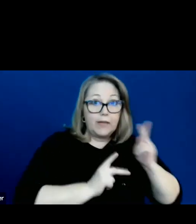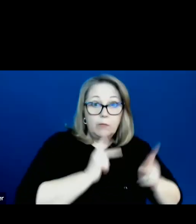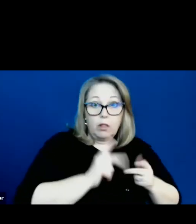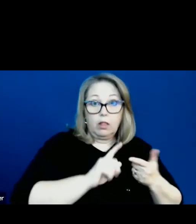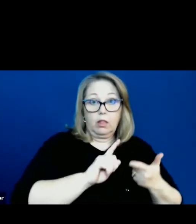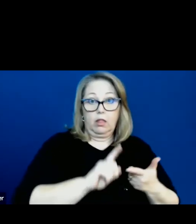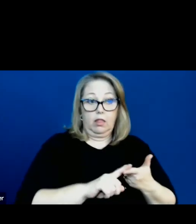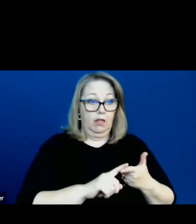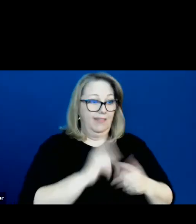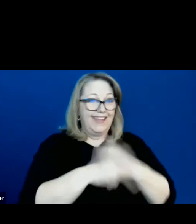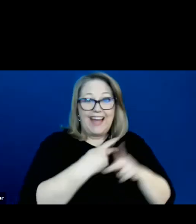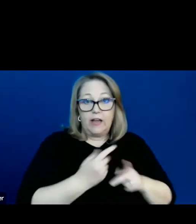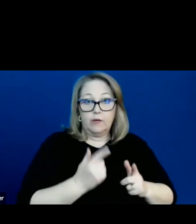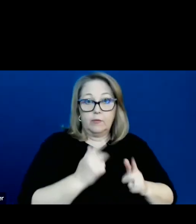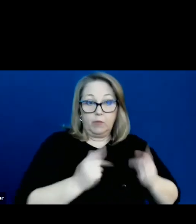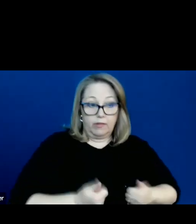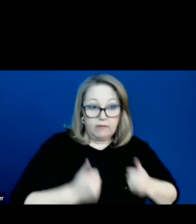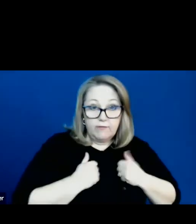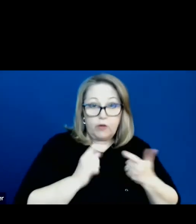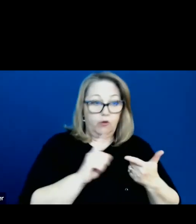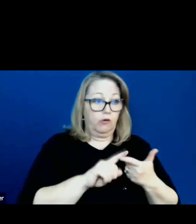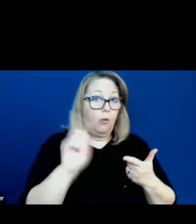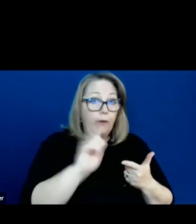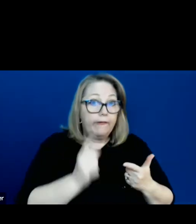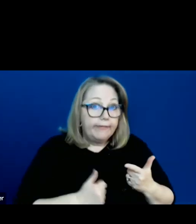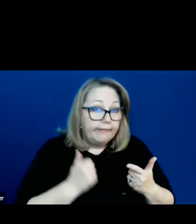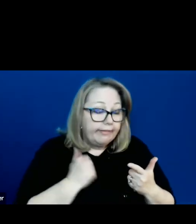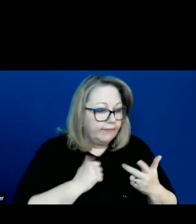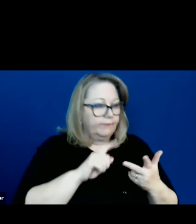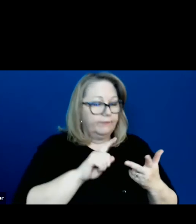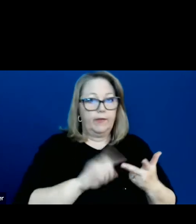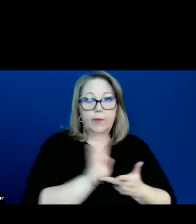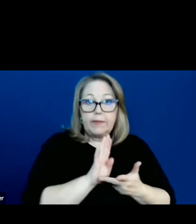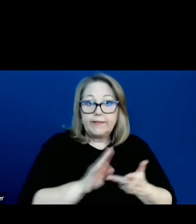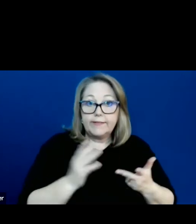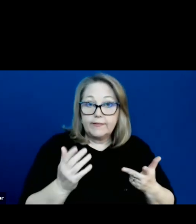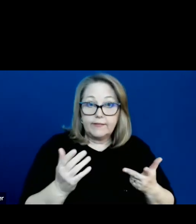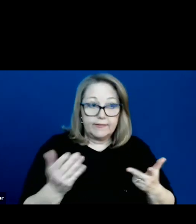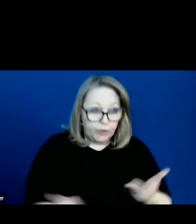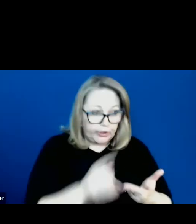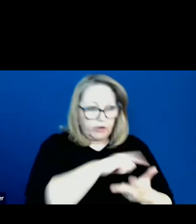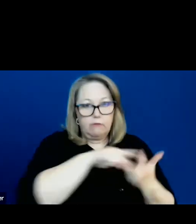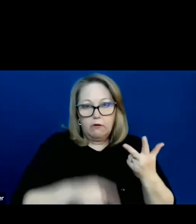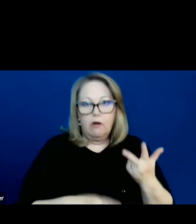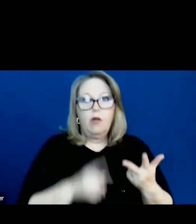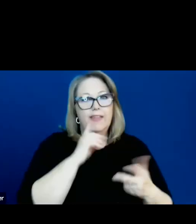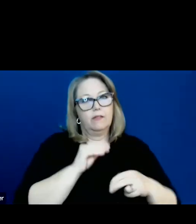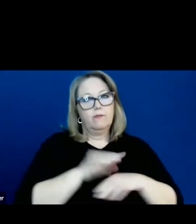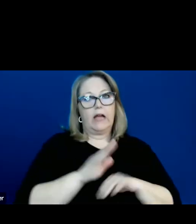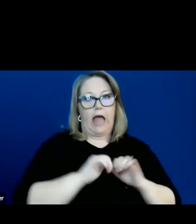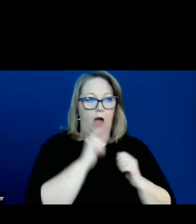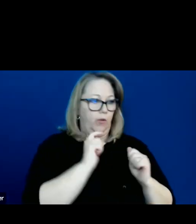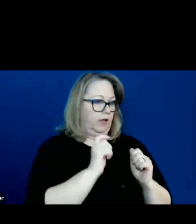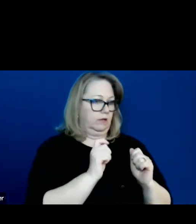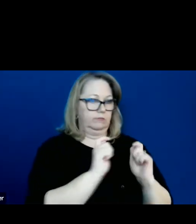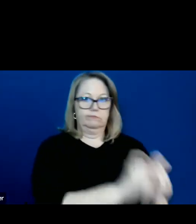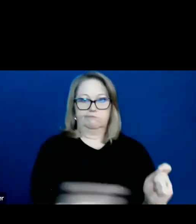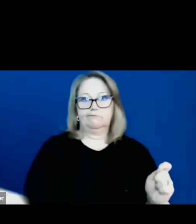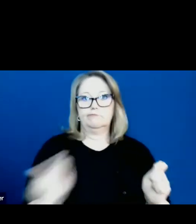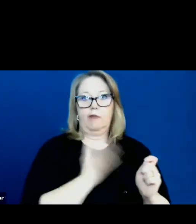and concerns from partners and stakeholders. The playbook continues to be fluid. We must remain